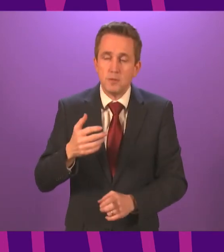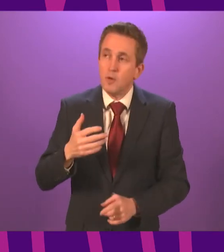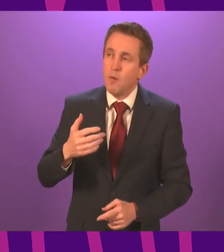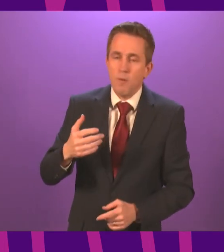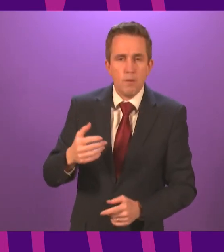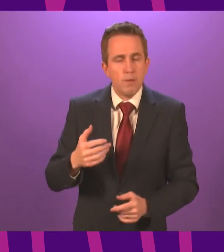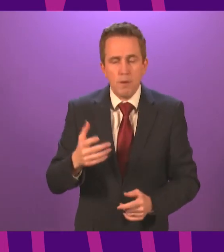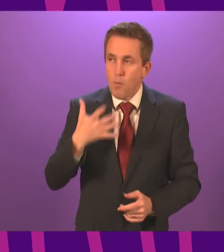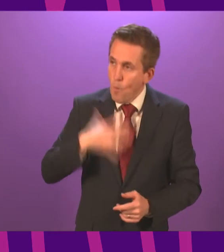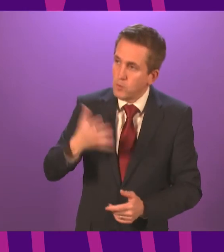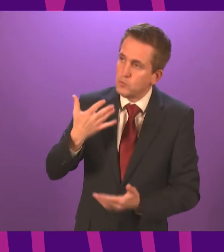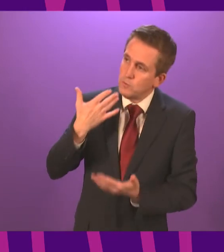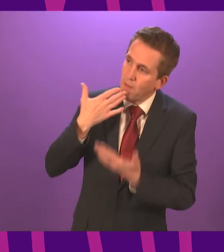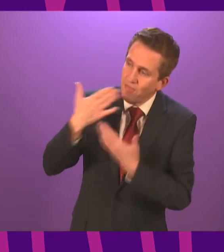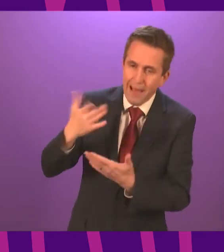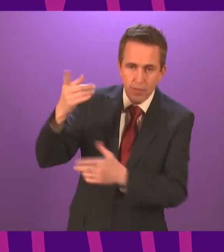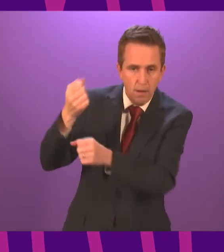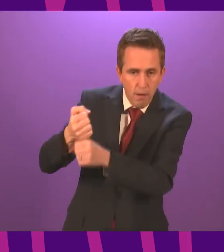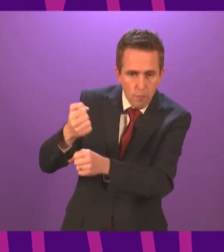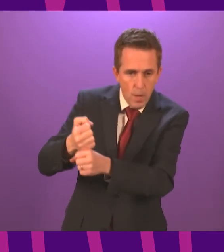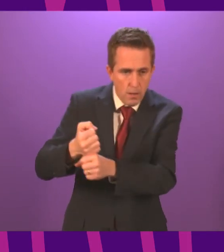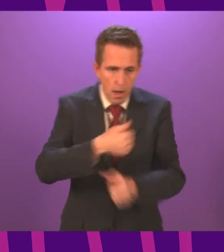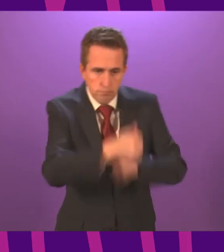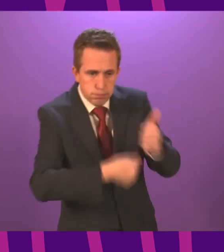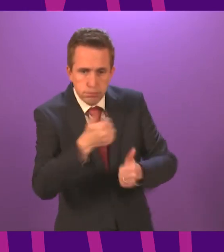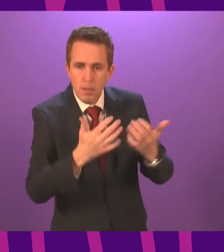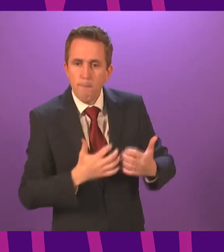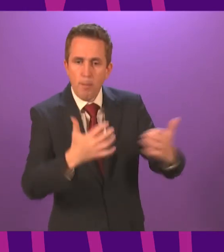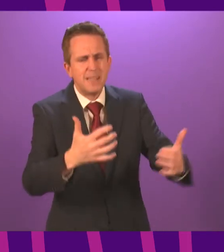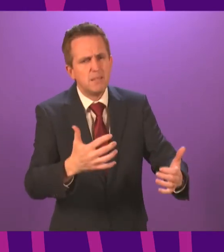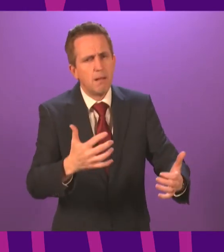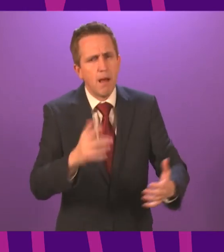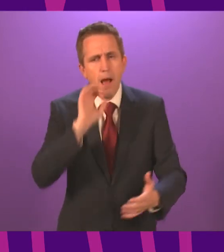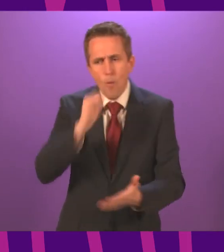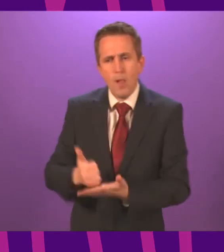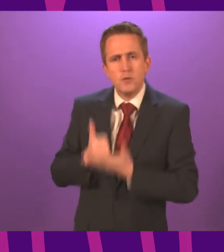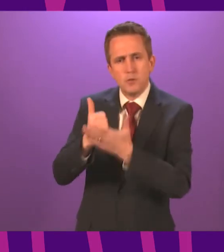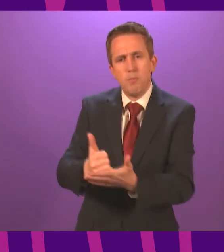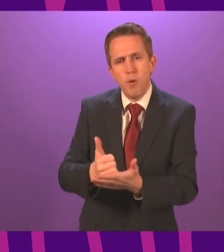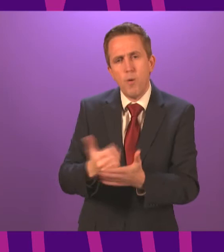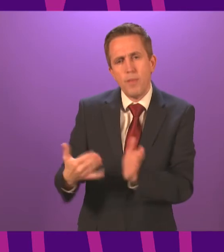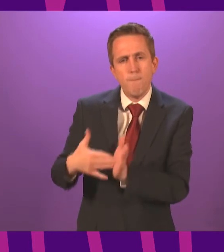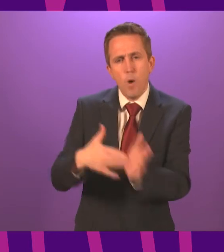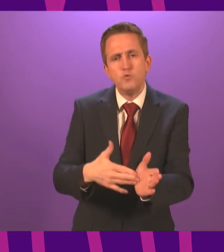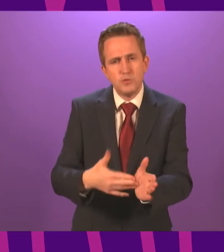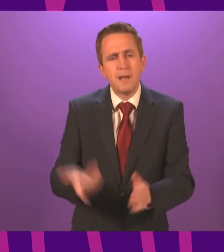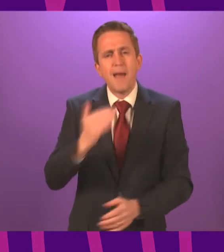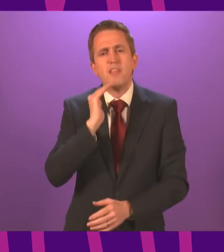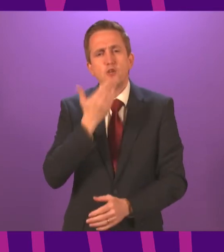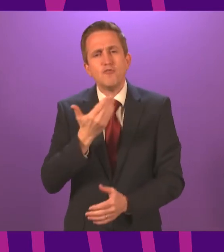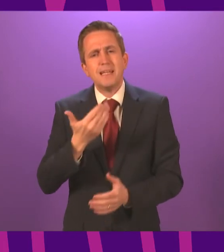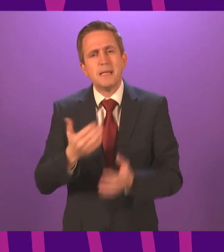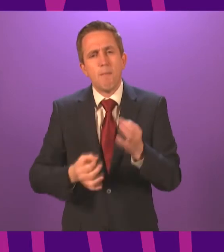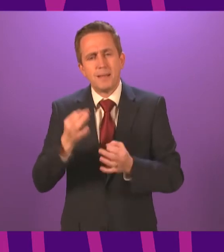I thank the population for everything they're doing, and I will be supporting the motion that's before us tonight and the Green Amendment. Presiding